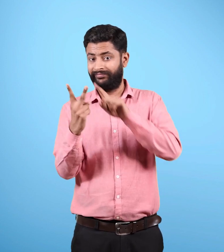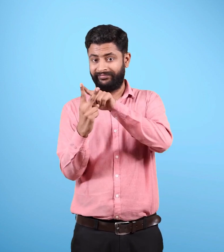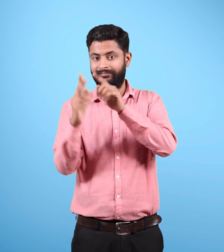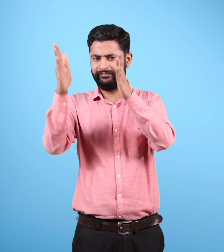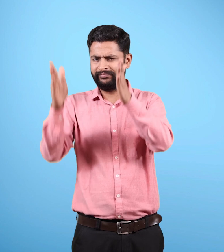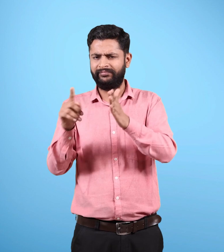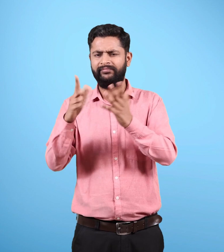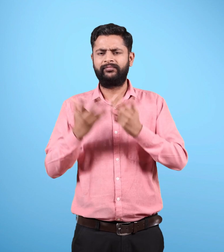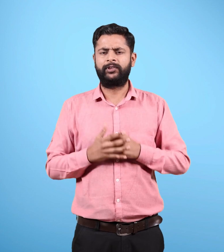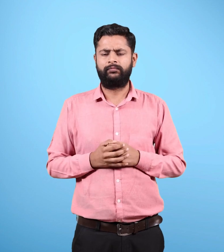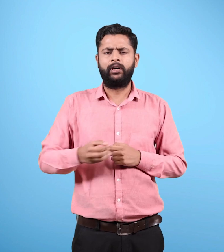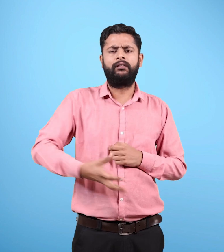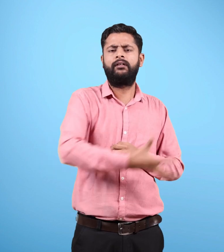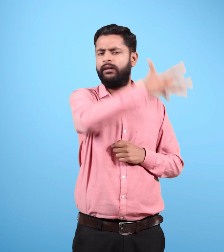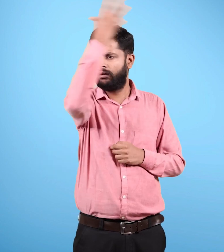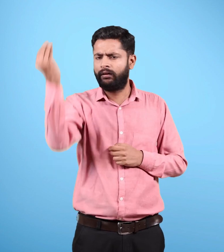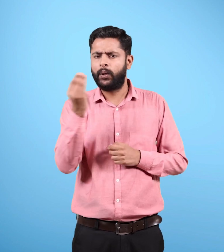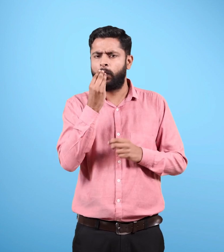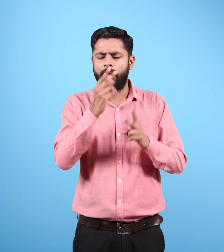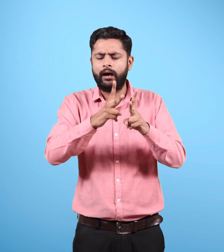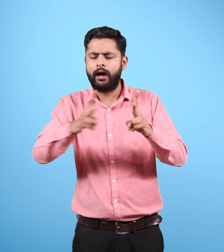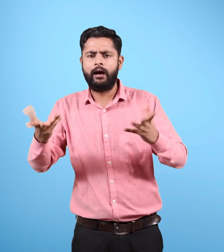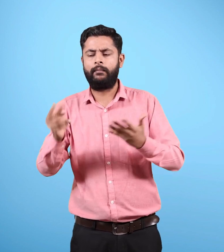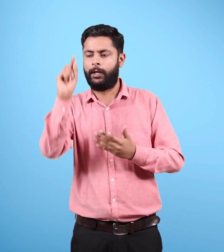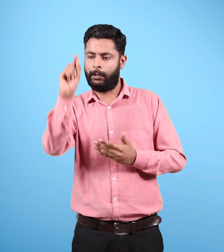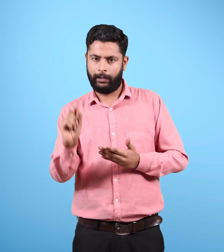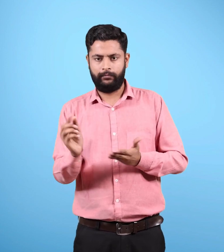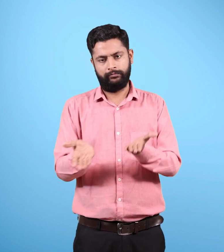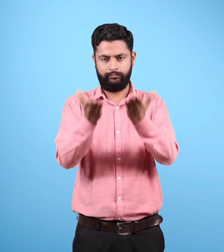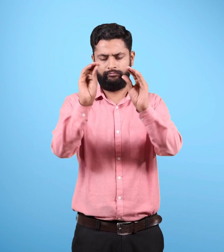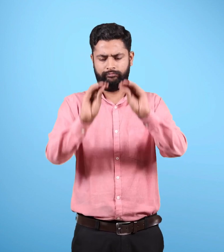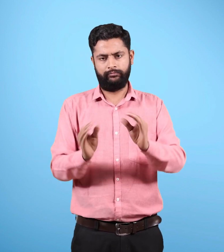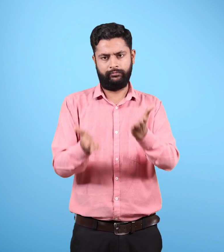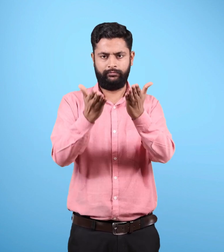Column 2 Food items eaten in a day.